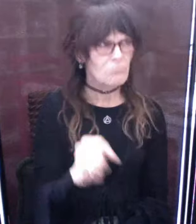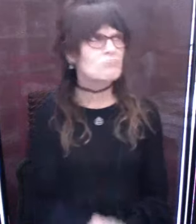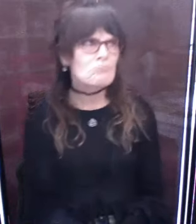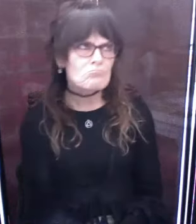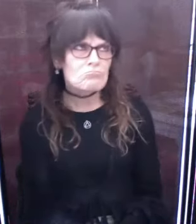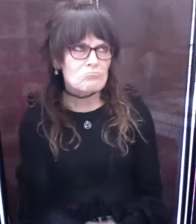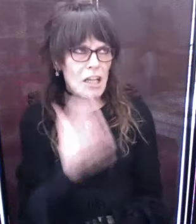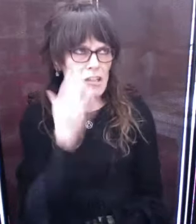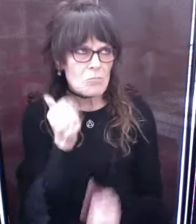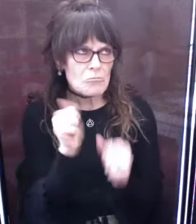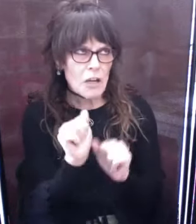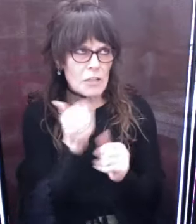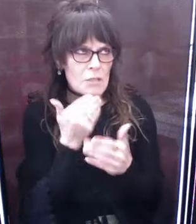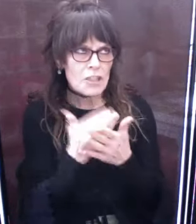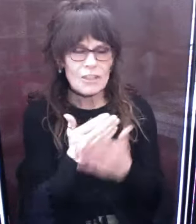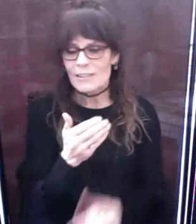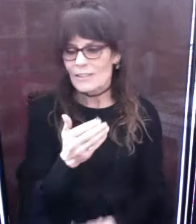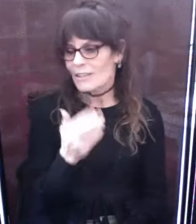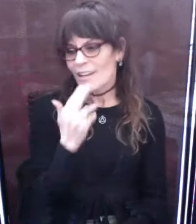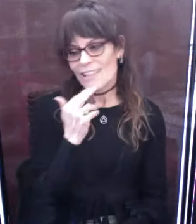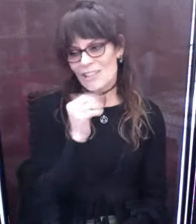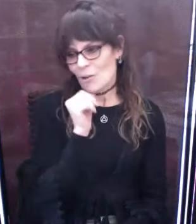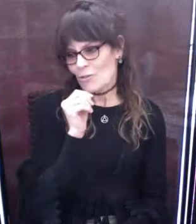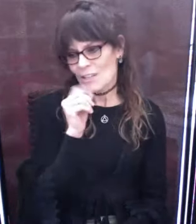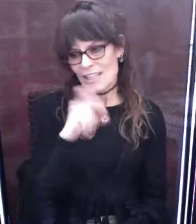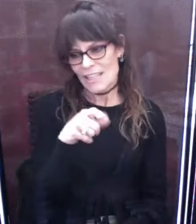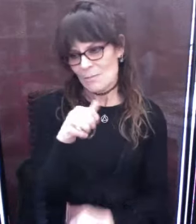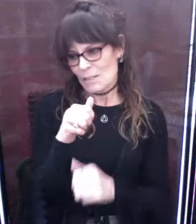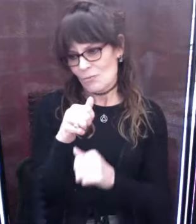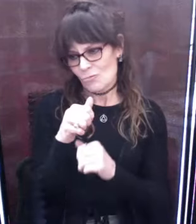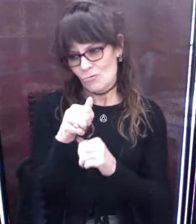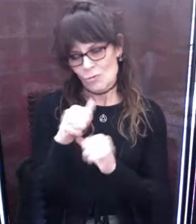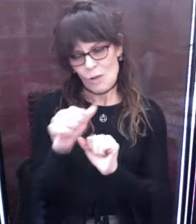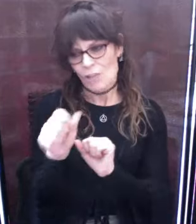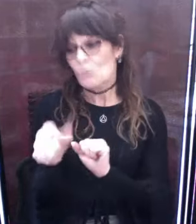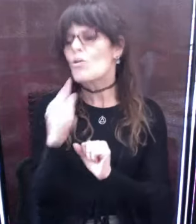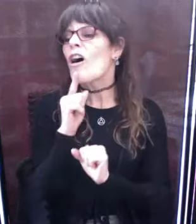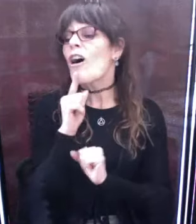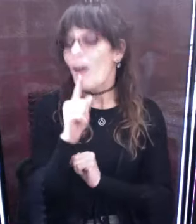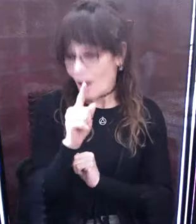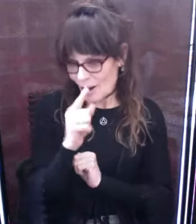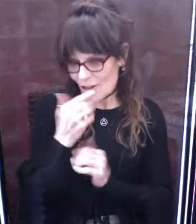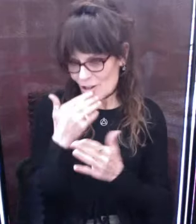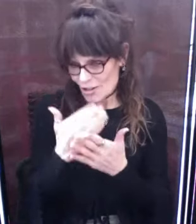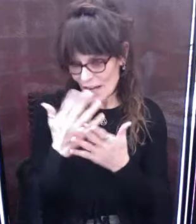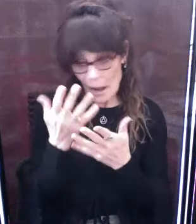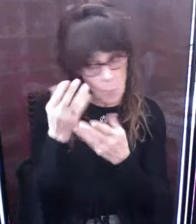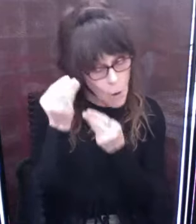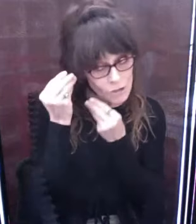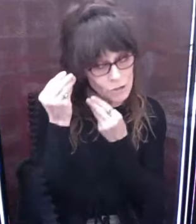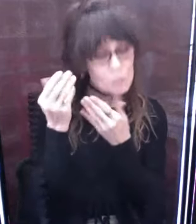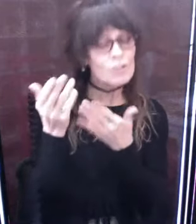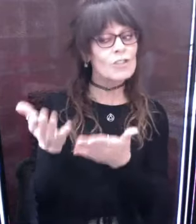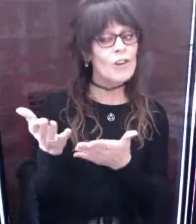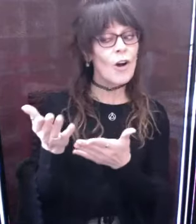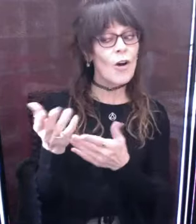be good." I said, "Honey, you don't need to try to be good. You are good. And I want you to know that those two things, that's